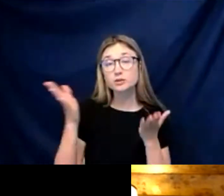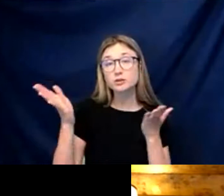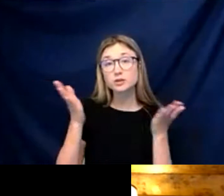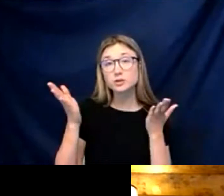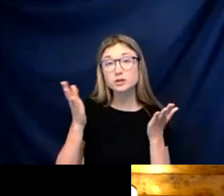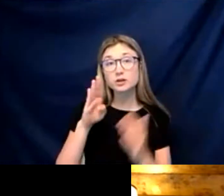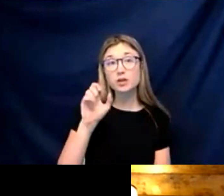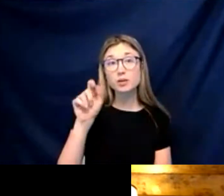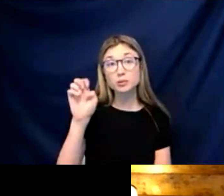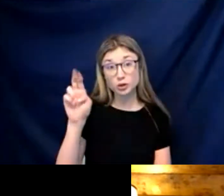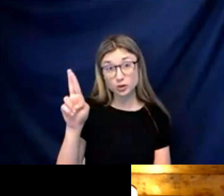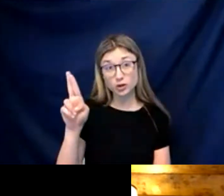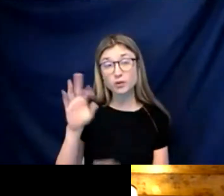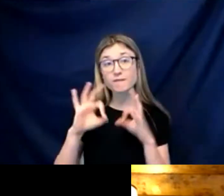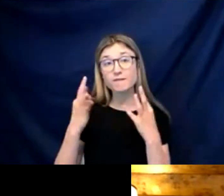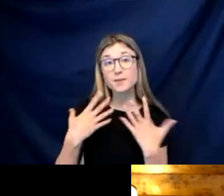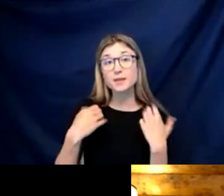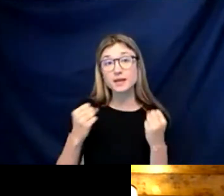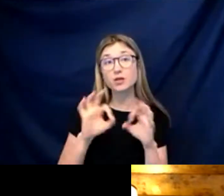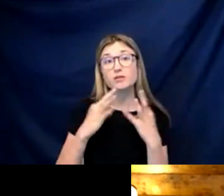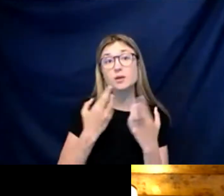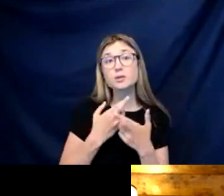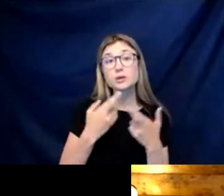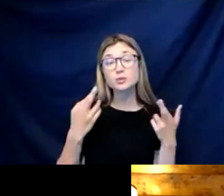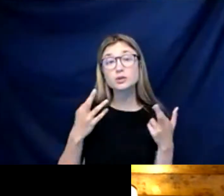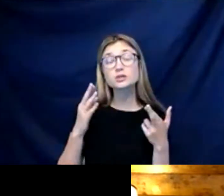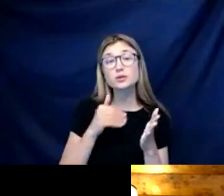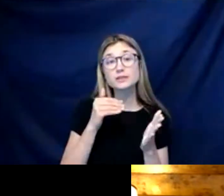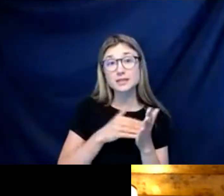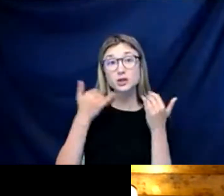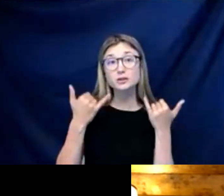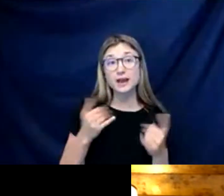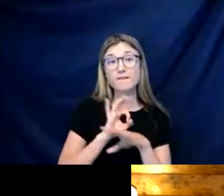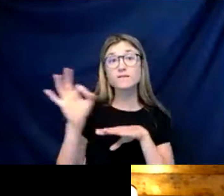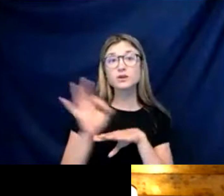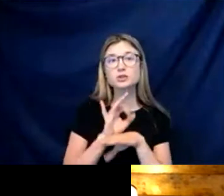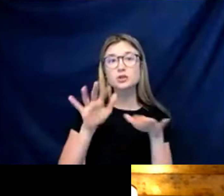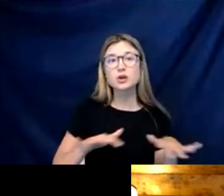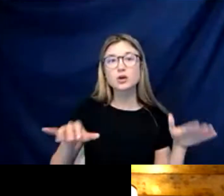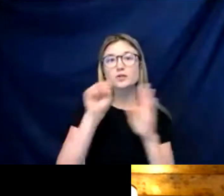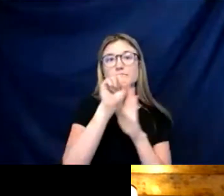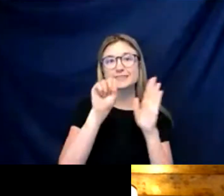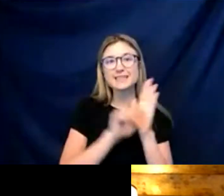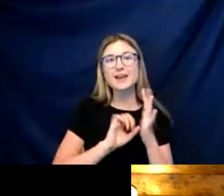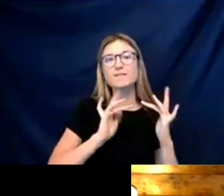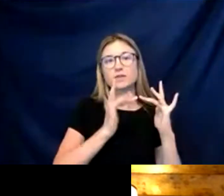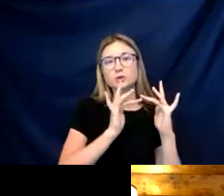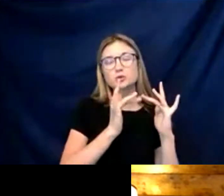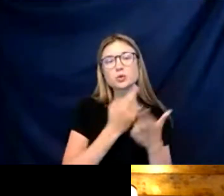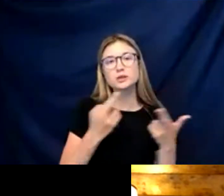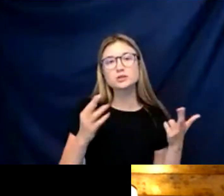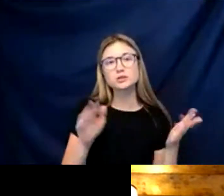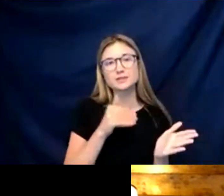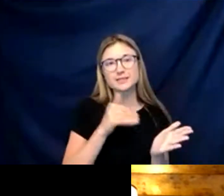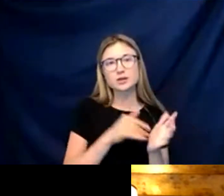Family Health's Family Resource Center now functions as a statewide virtual resource center. And this is to